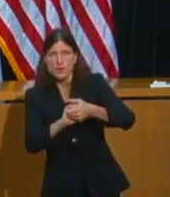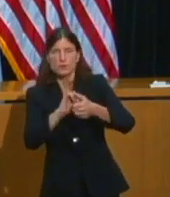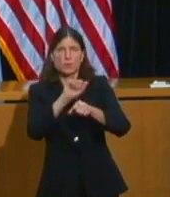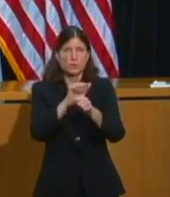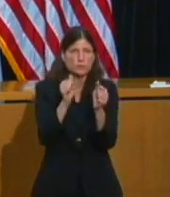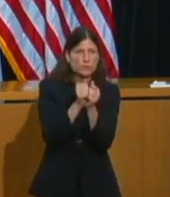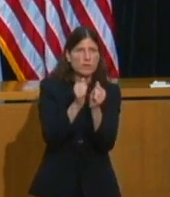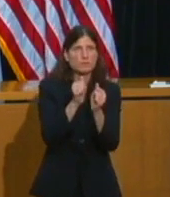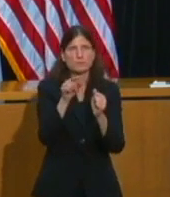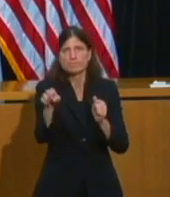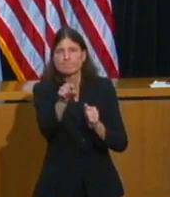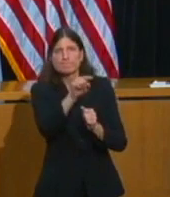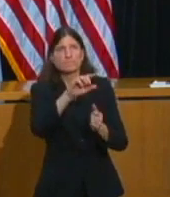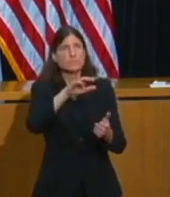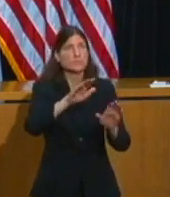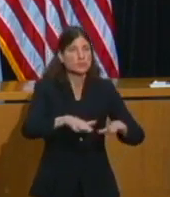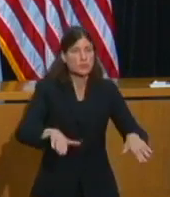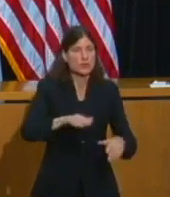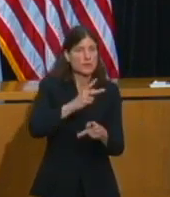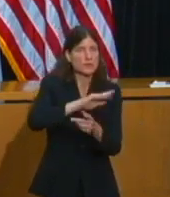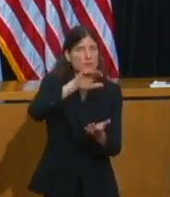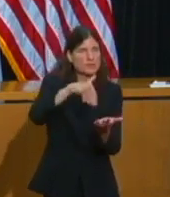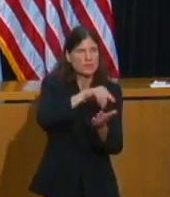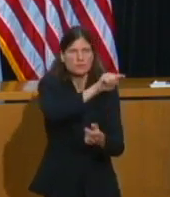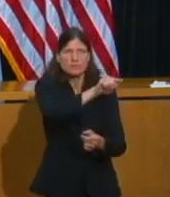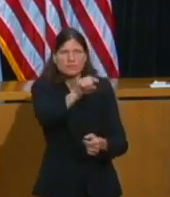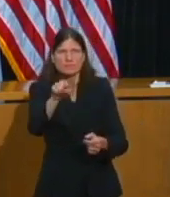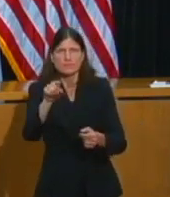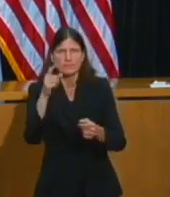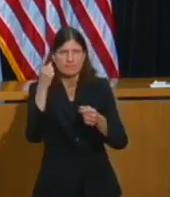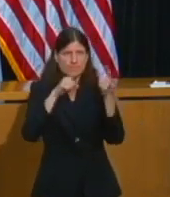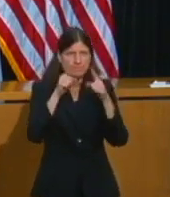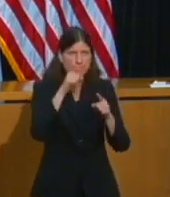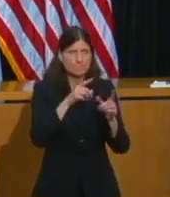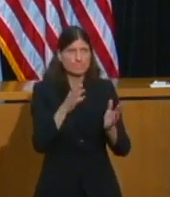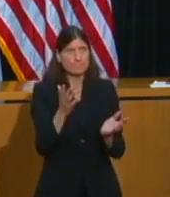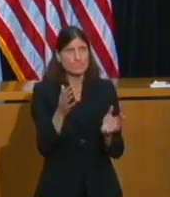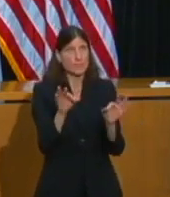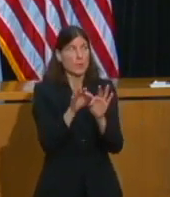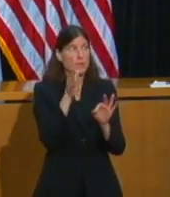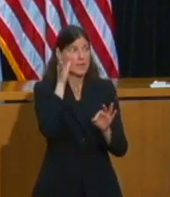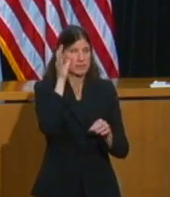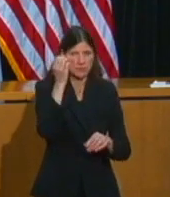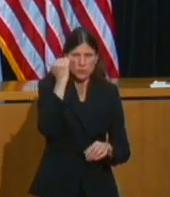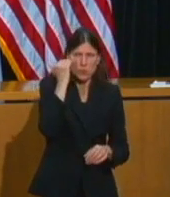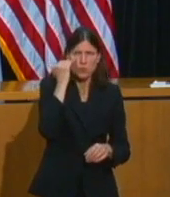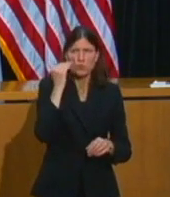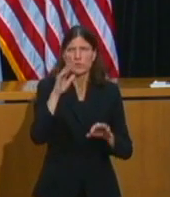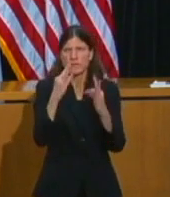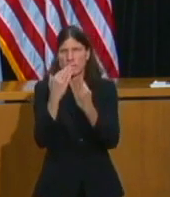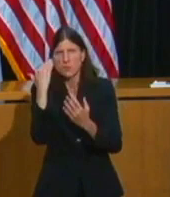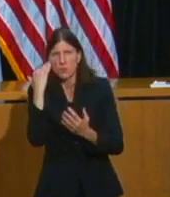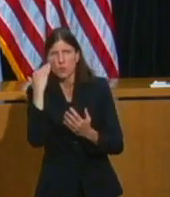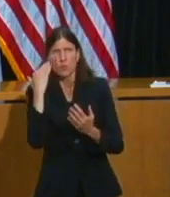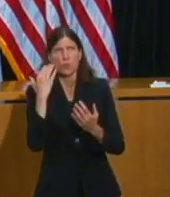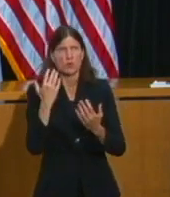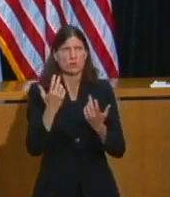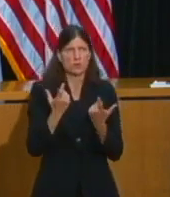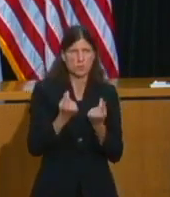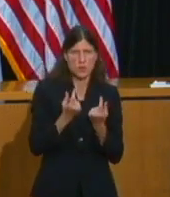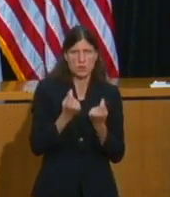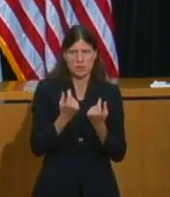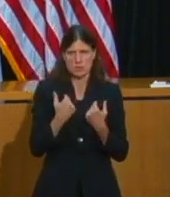and those in particular I would really like to see find a way back, because because those kids get a lot more